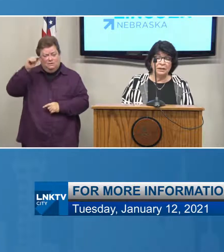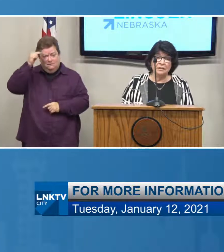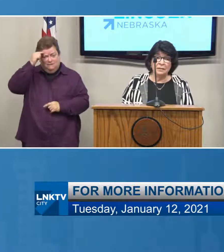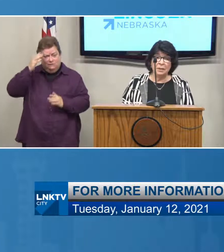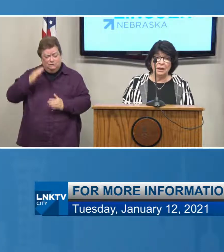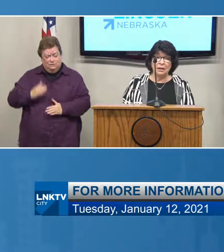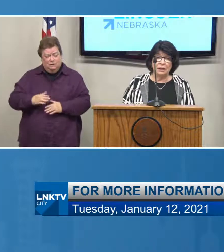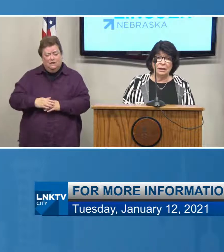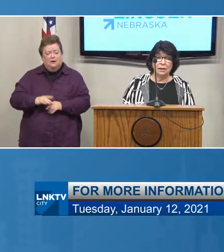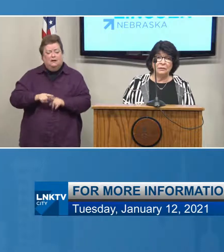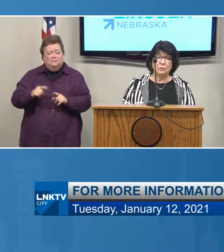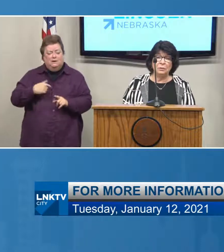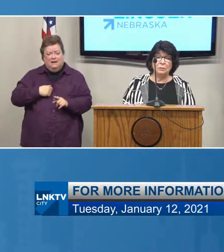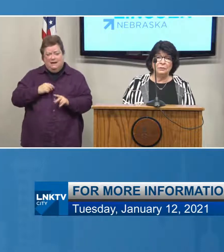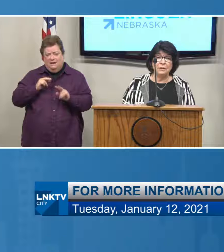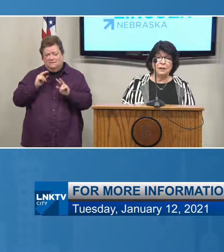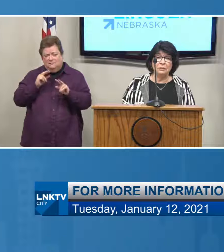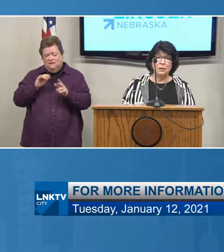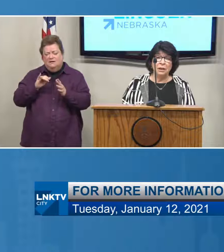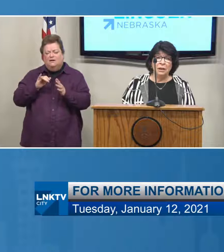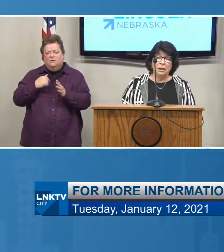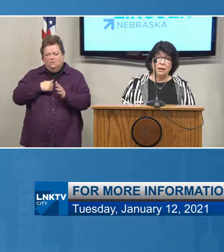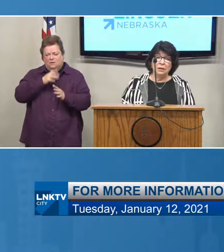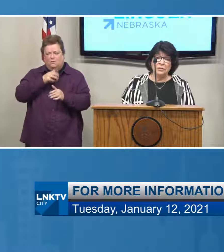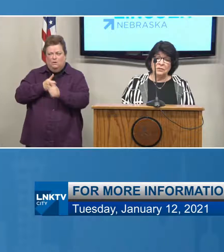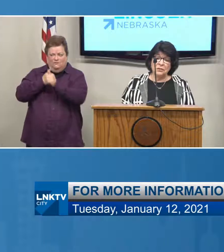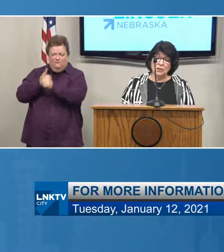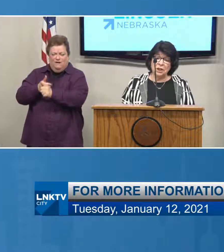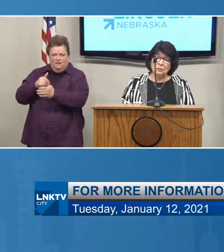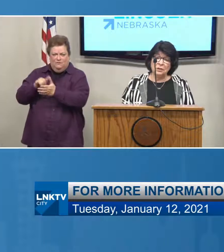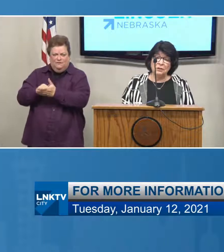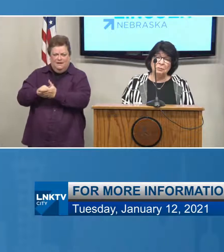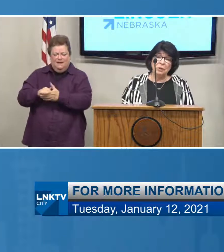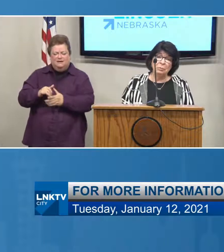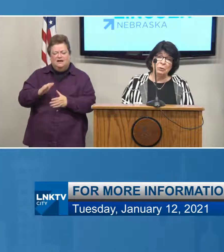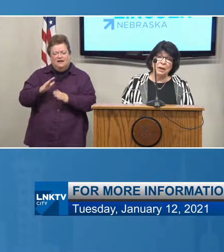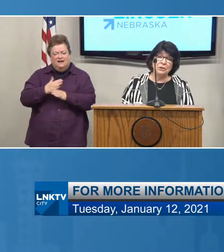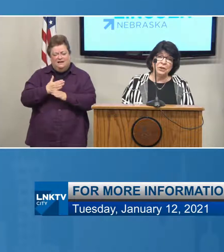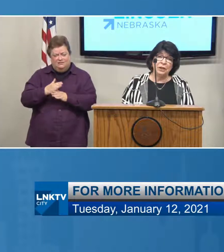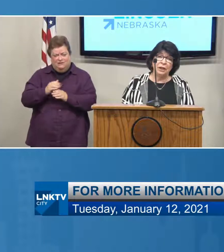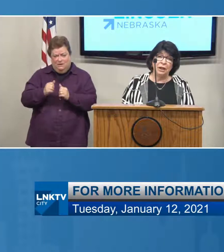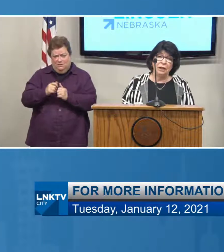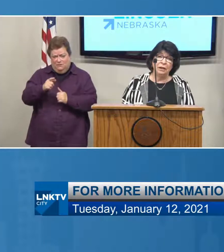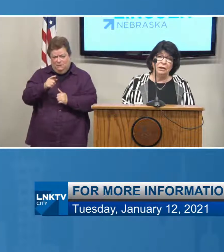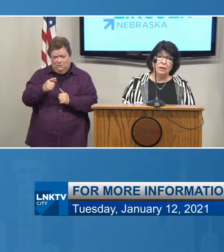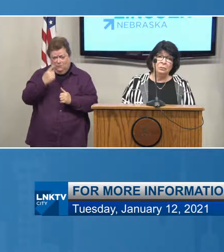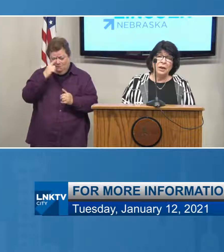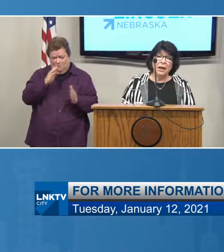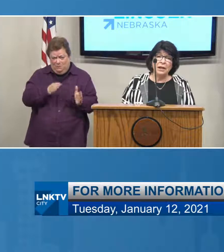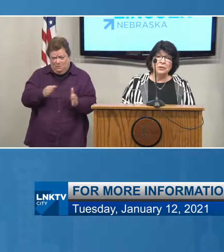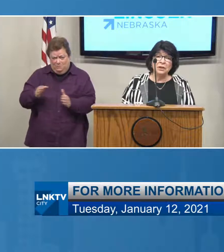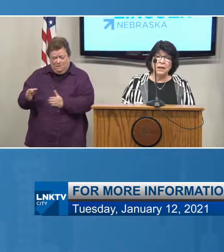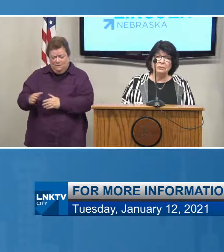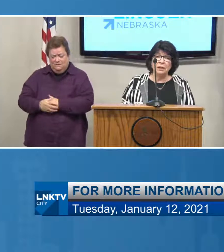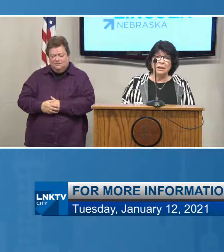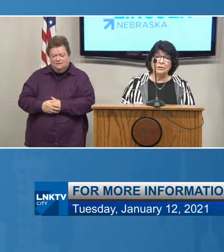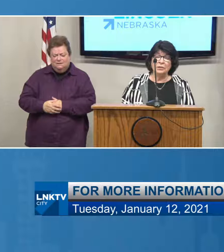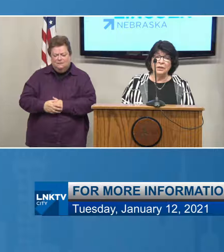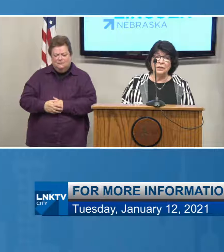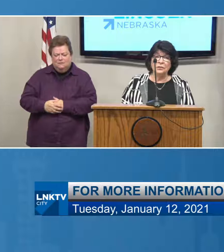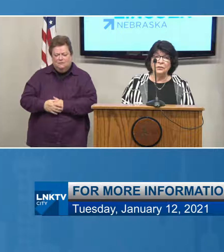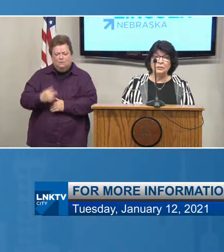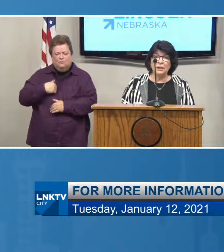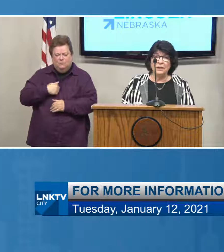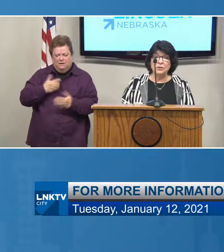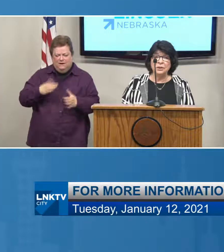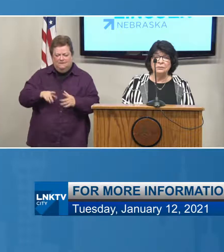I anticipate that guidance will be followed. And just to share with you, in preparation, we actually have launched